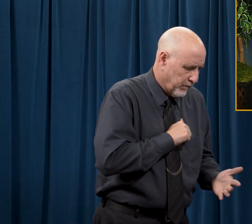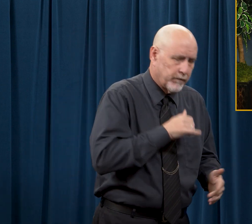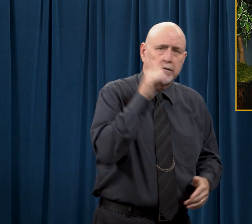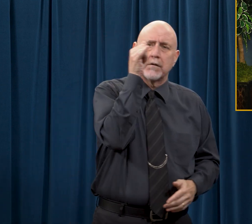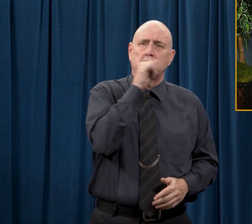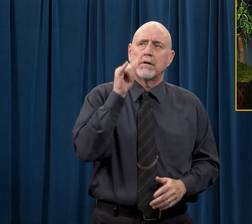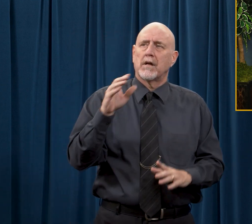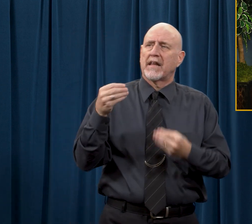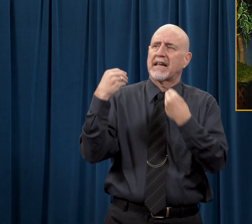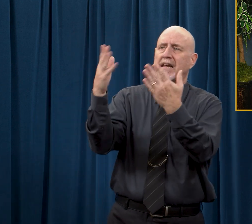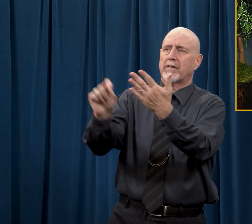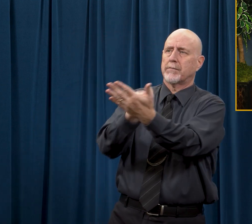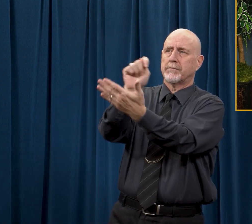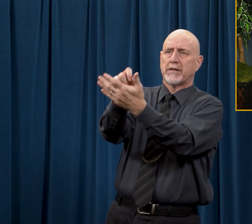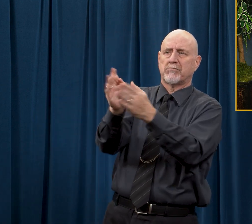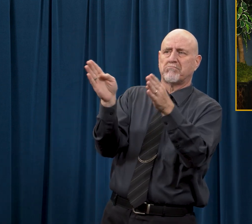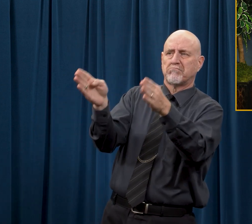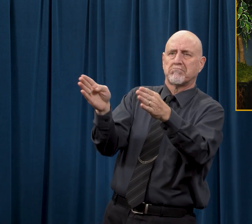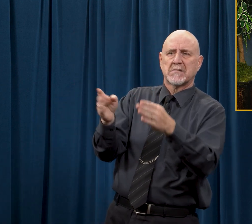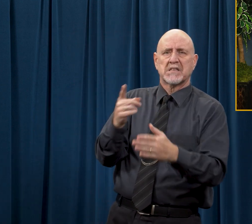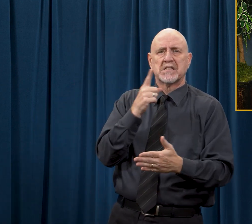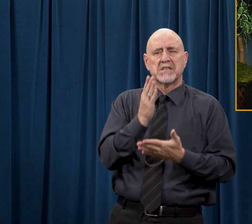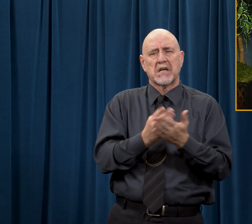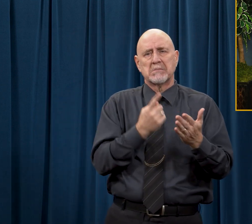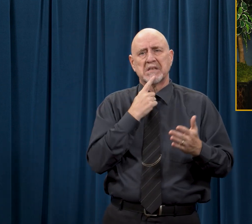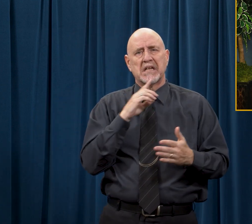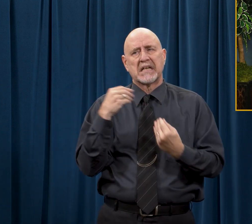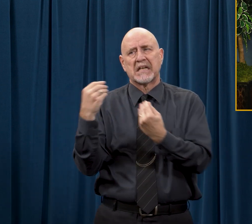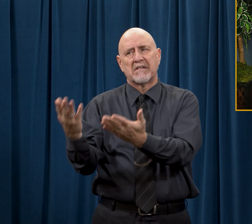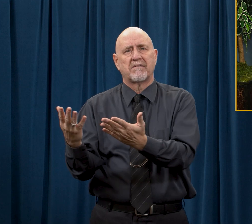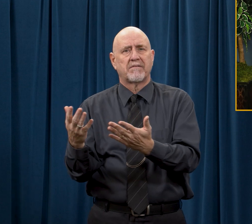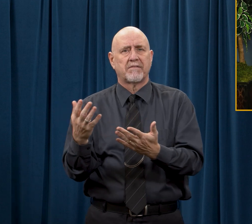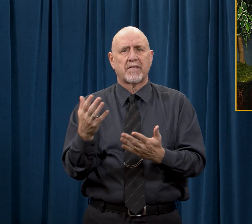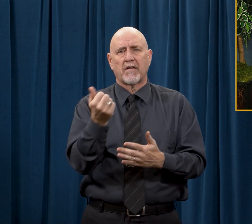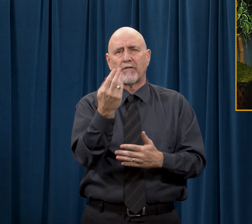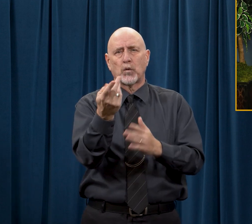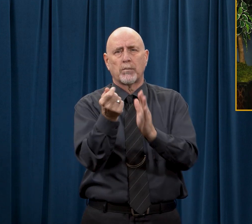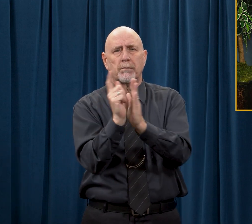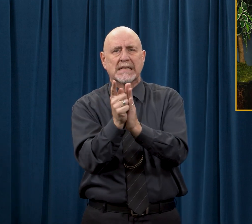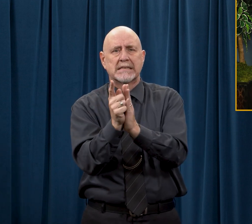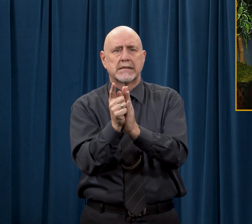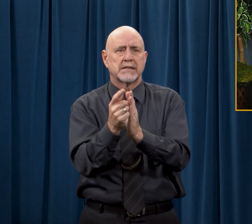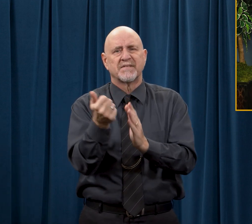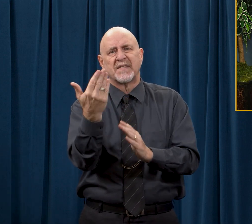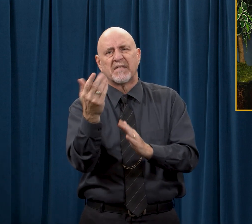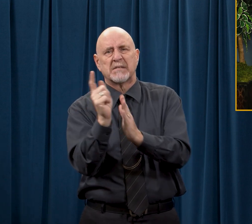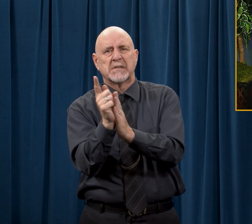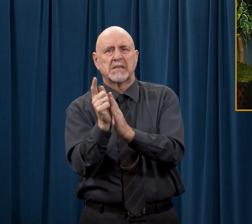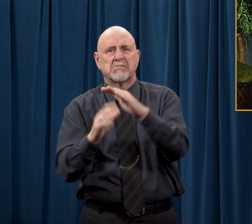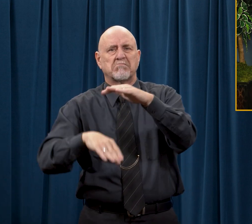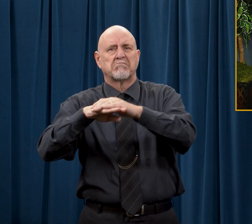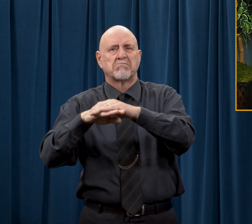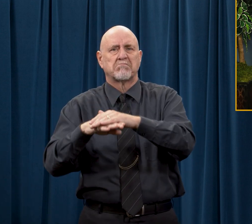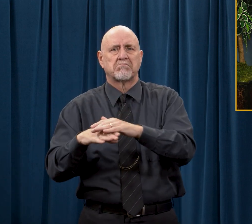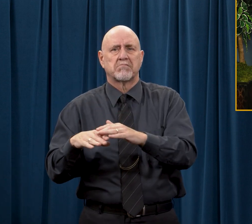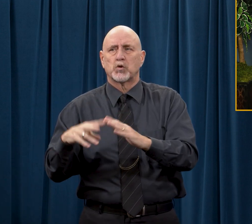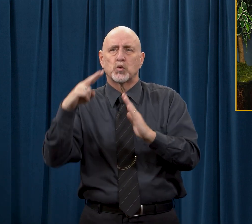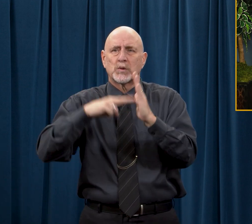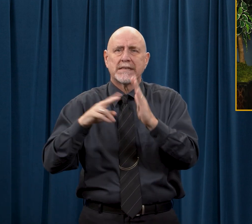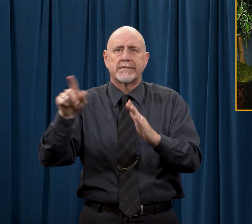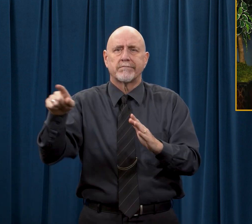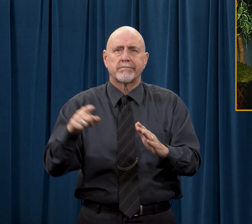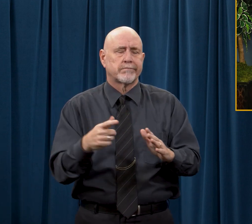themselves. They were given a period of time, some have estimated around a few minutes, maybe 15